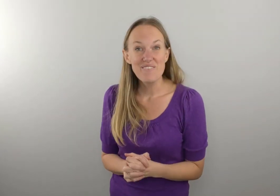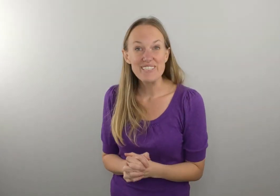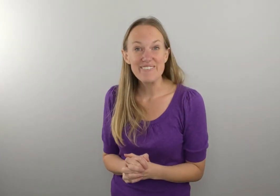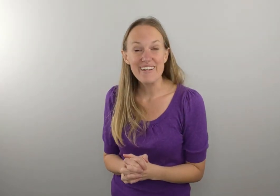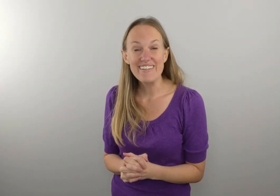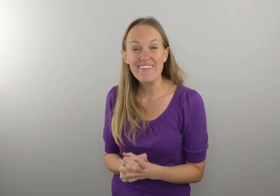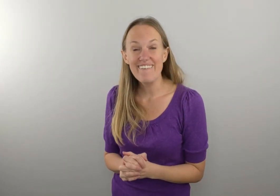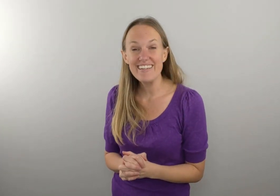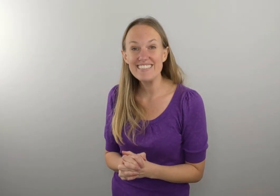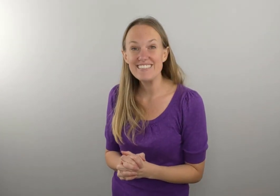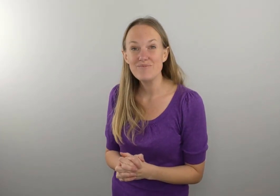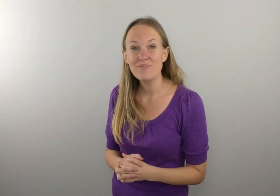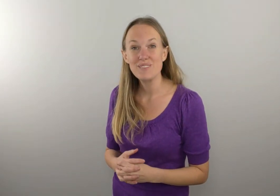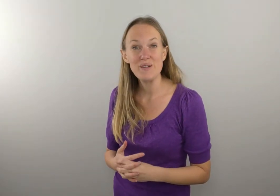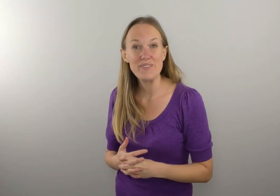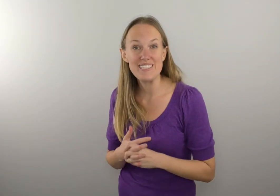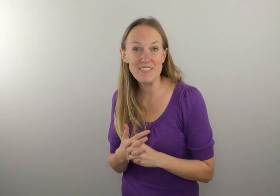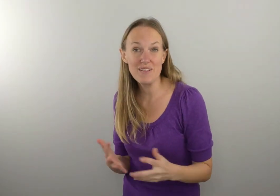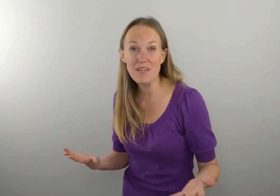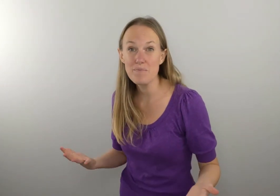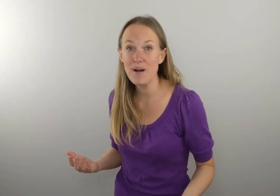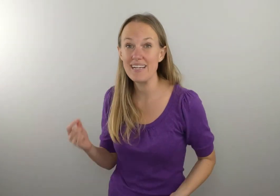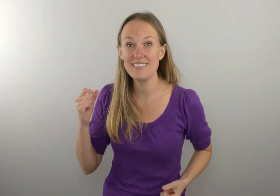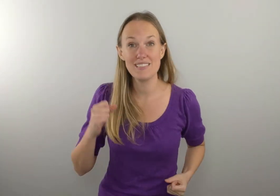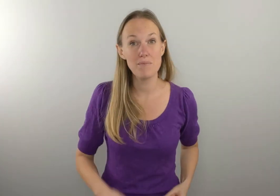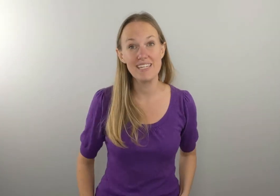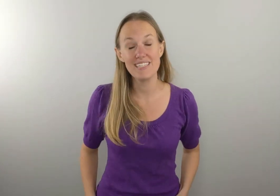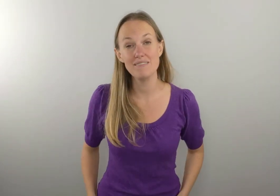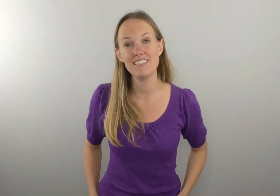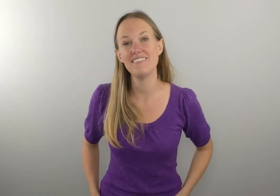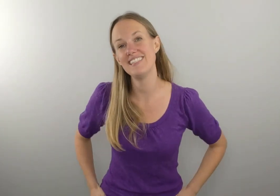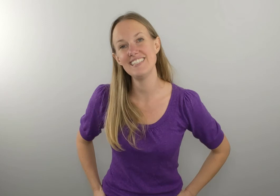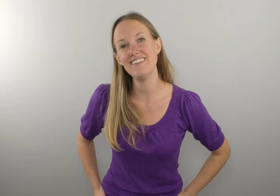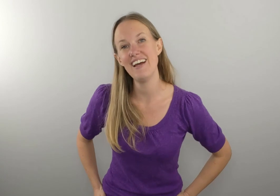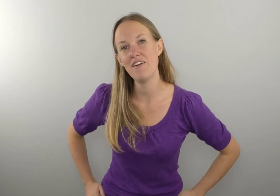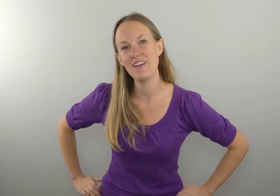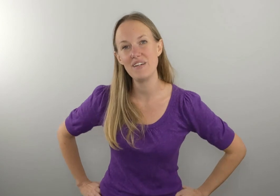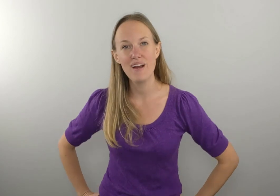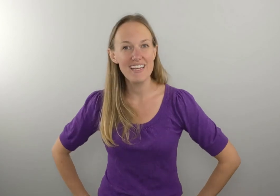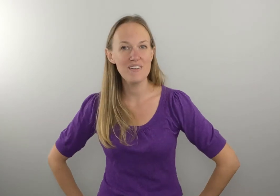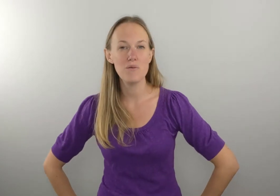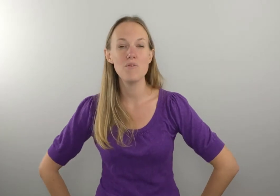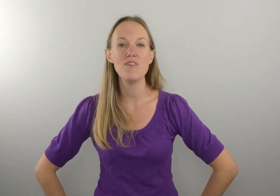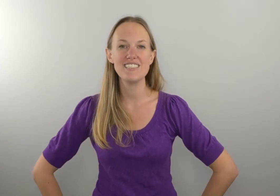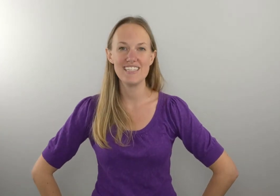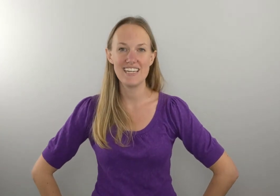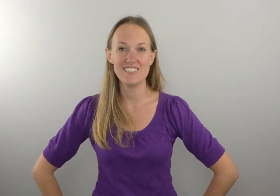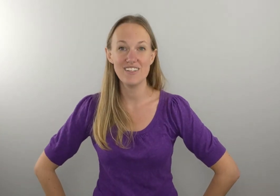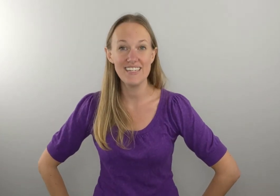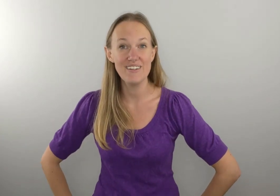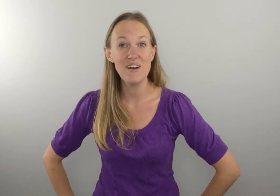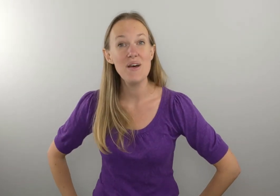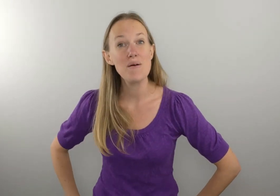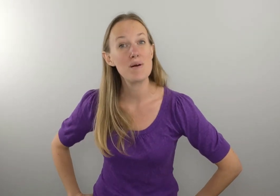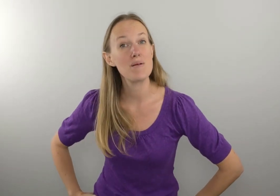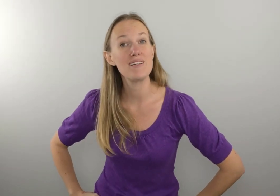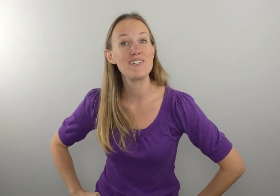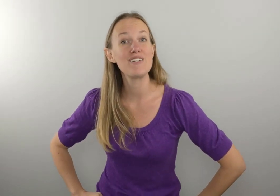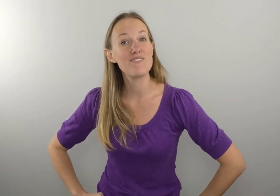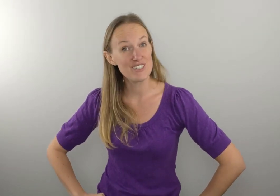Verse 1 in the chorus. So stick with it, practice as many times as you need to, and when you're ready, you can move on to the next video where we learned verse